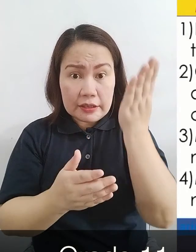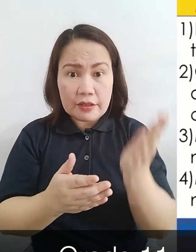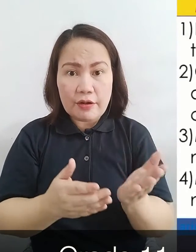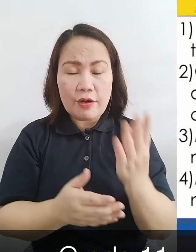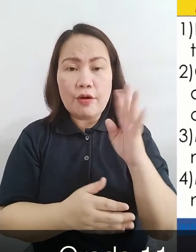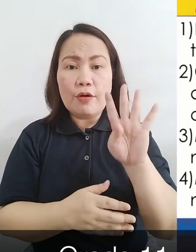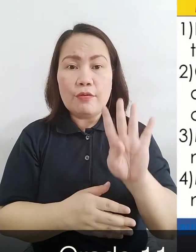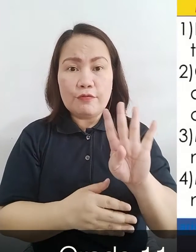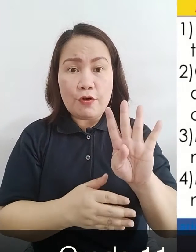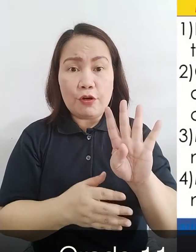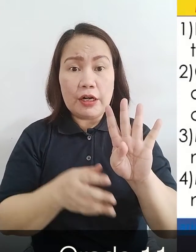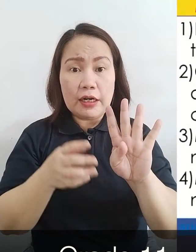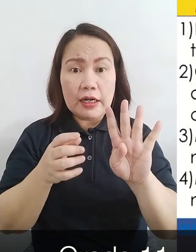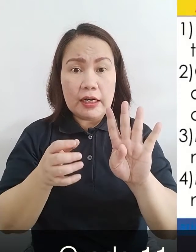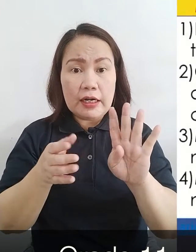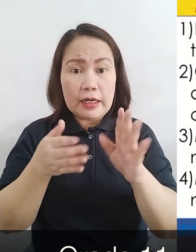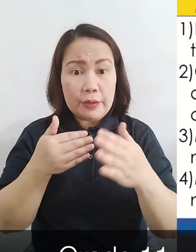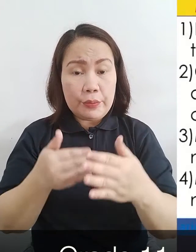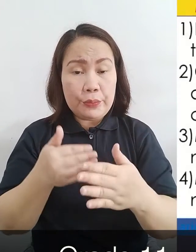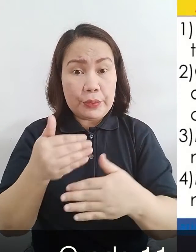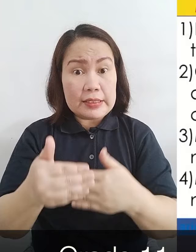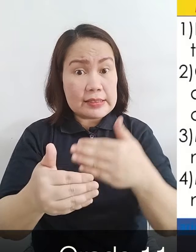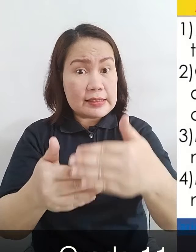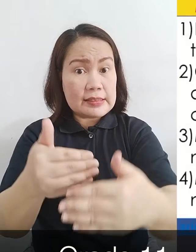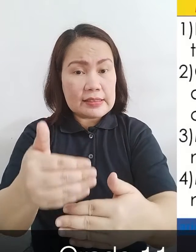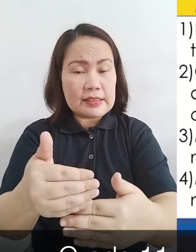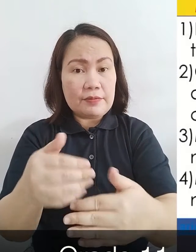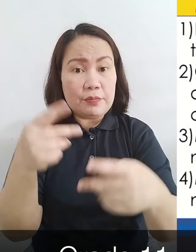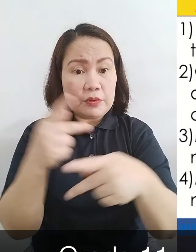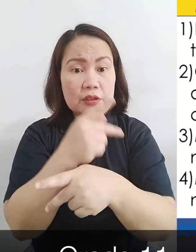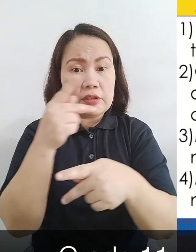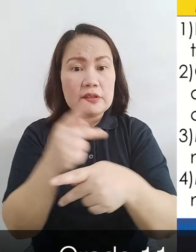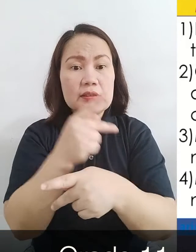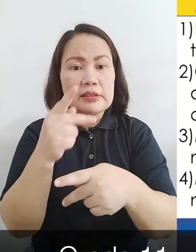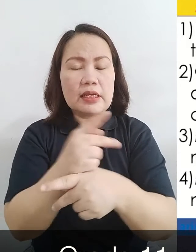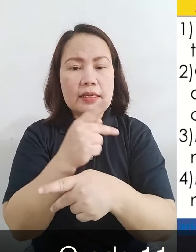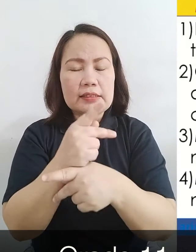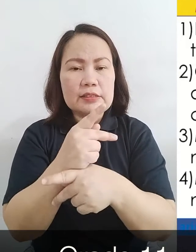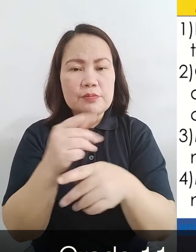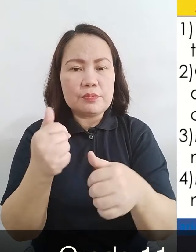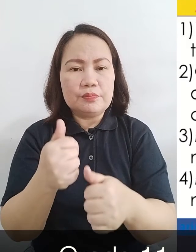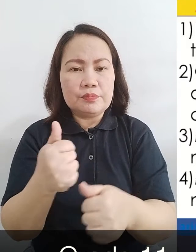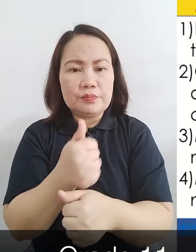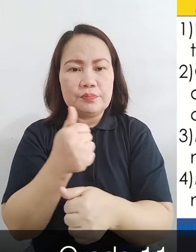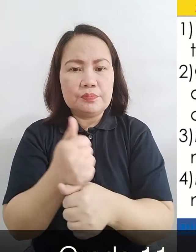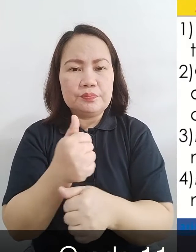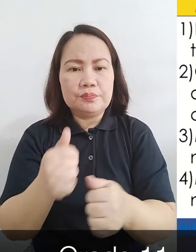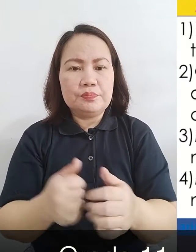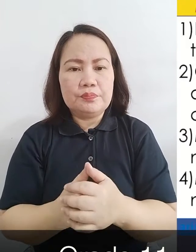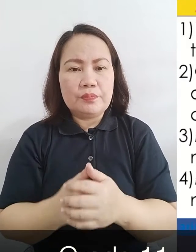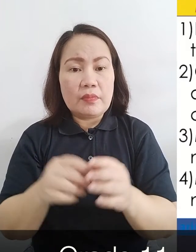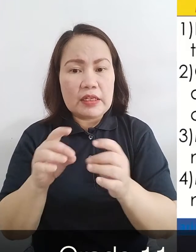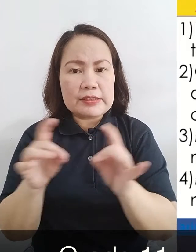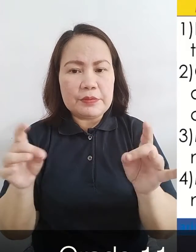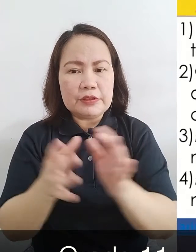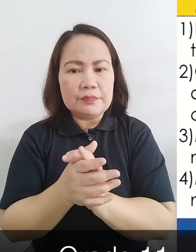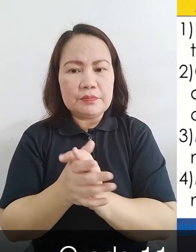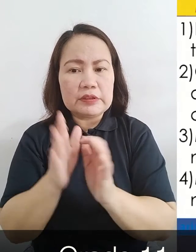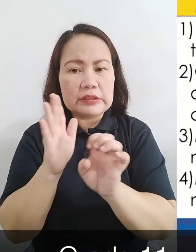So, yan yung apat na susundan natin kapag nagmumultiply tayo ng algebraic expression.